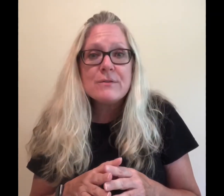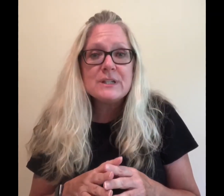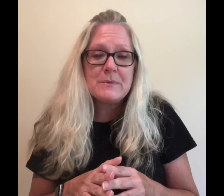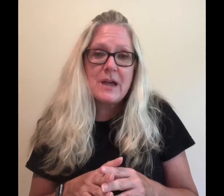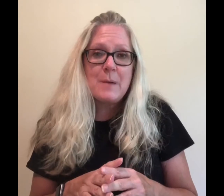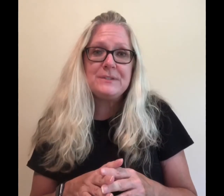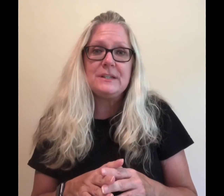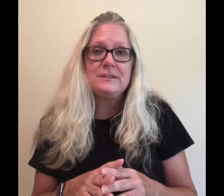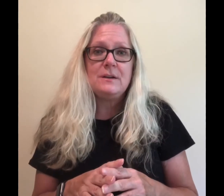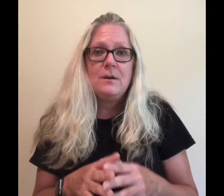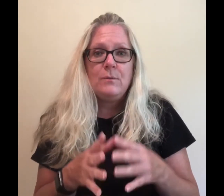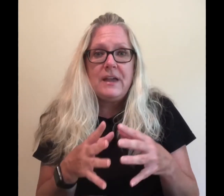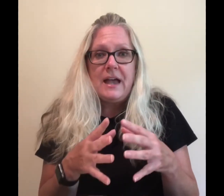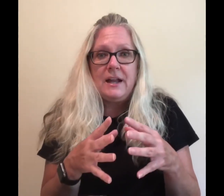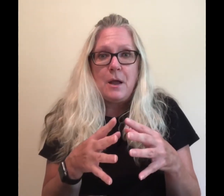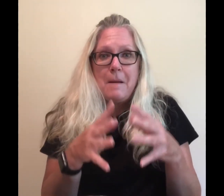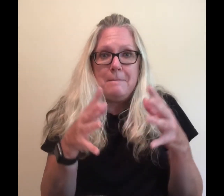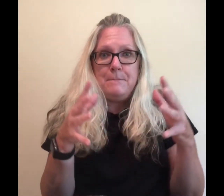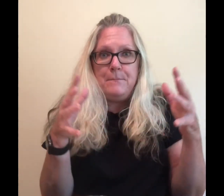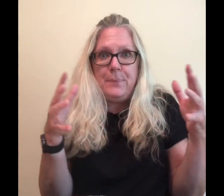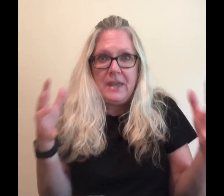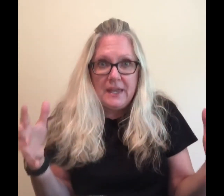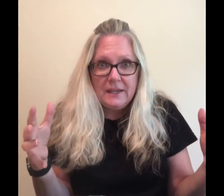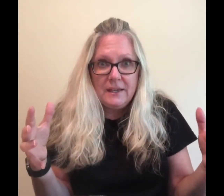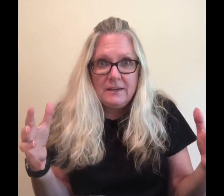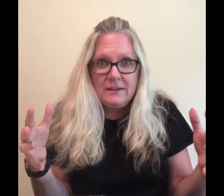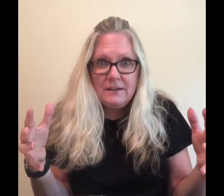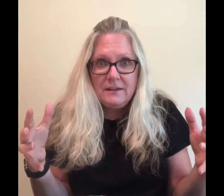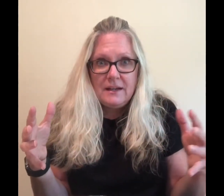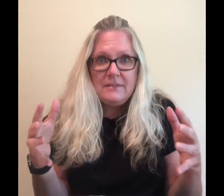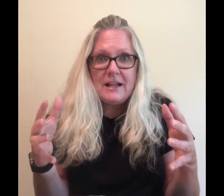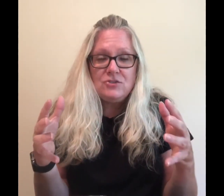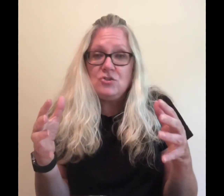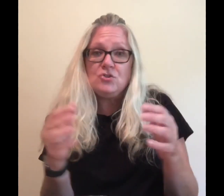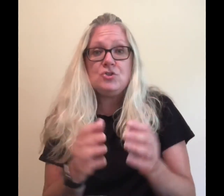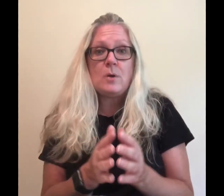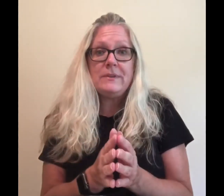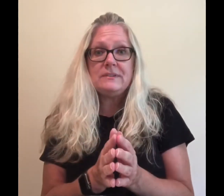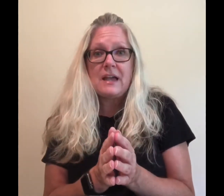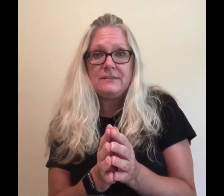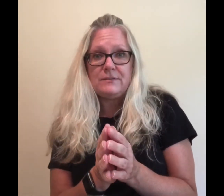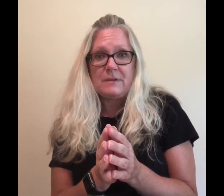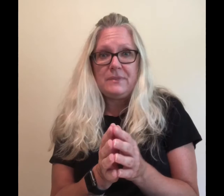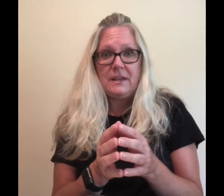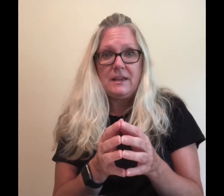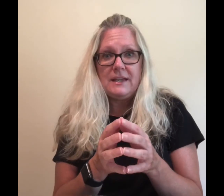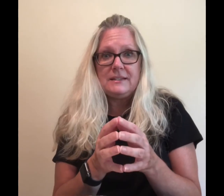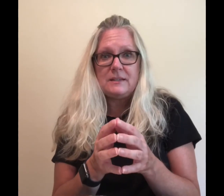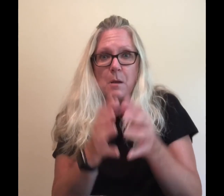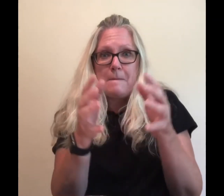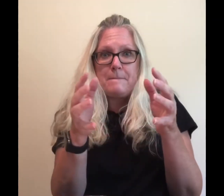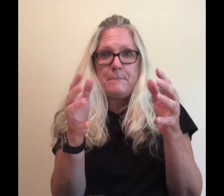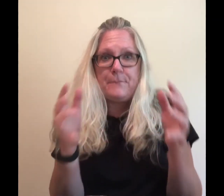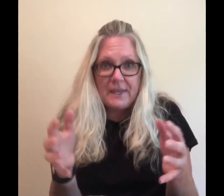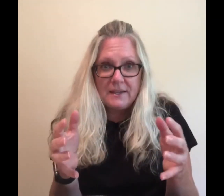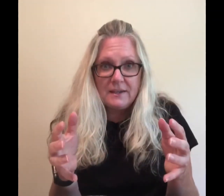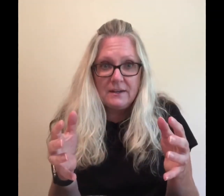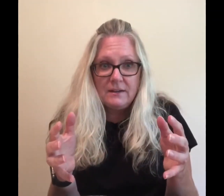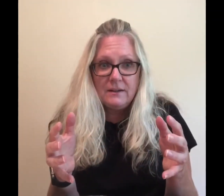of the opposites. We had big, and that's just you're showing the size of something. It's big.